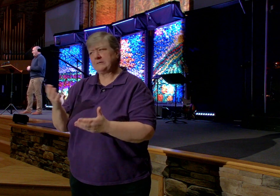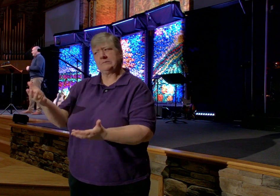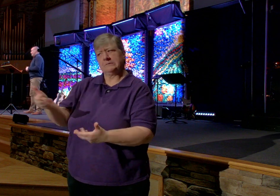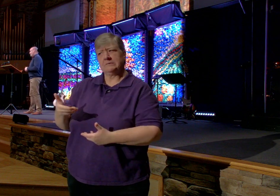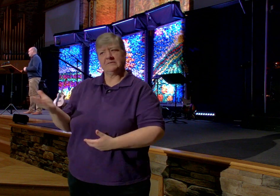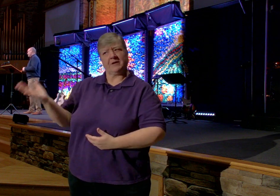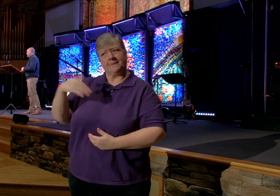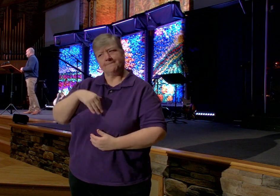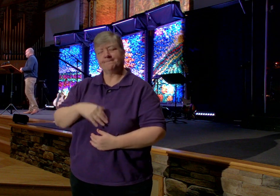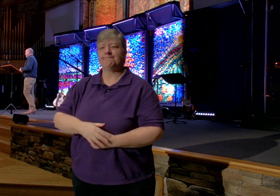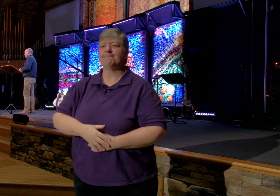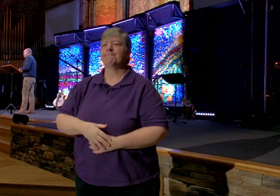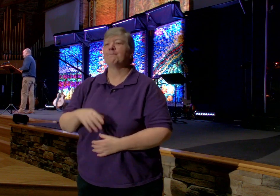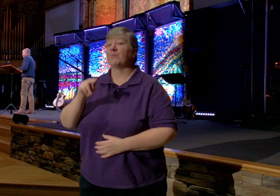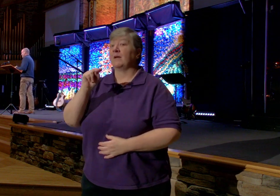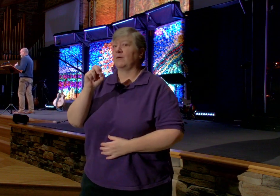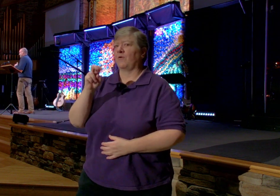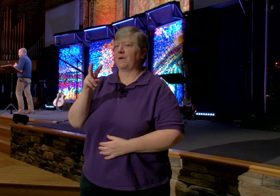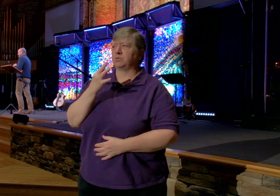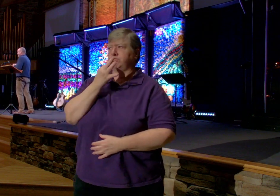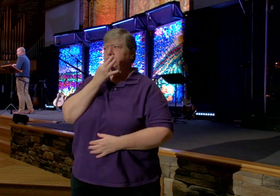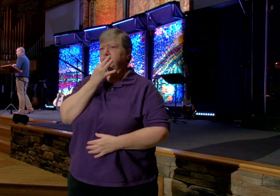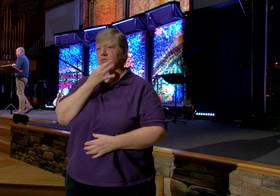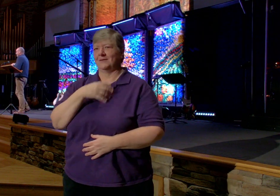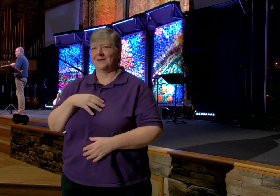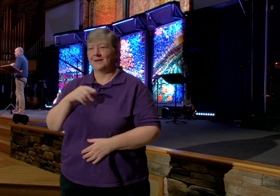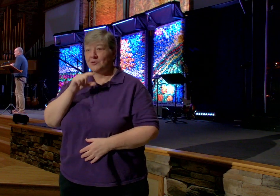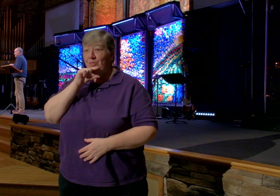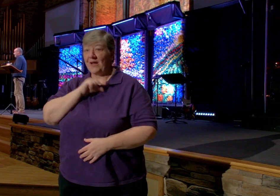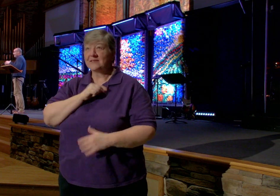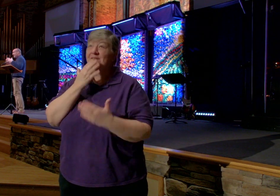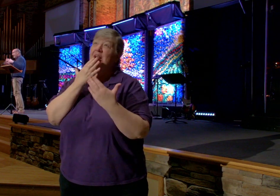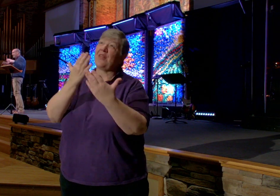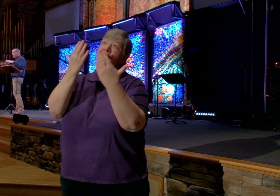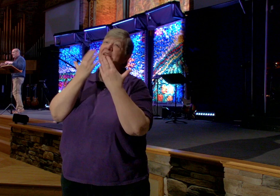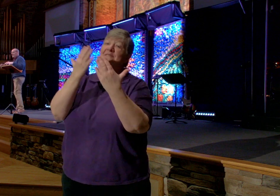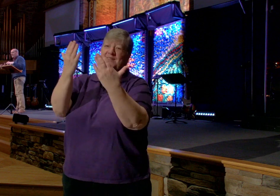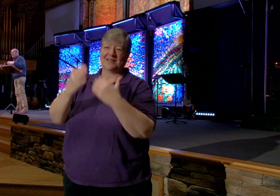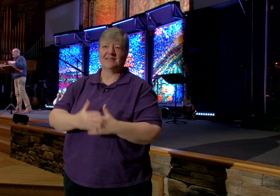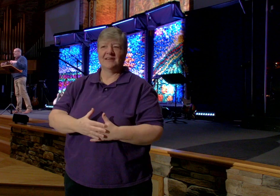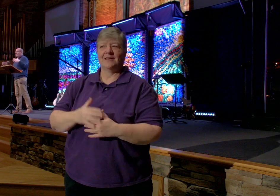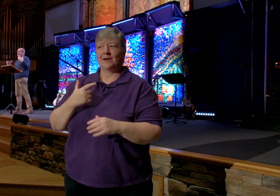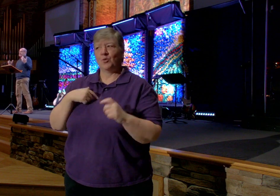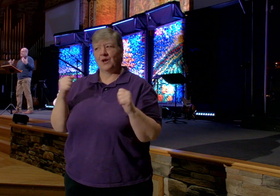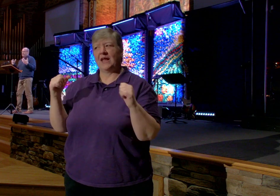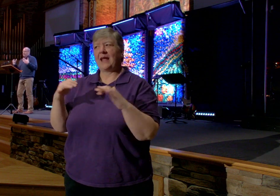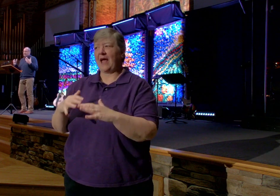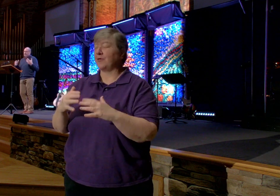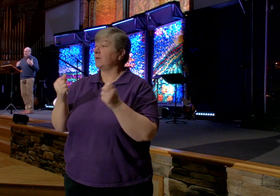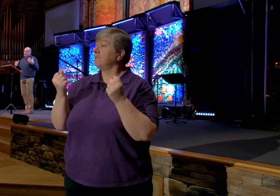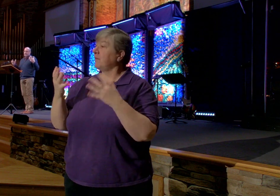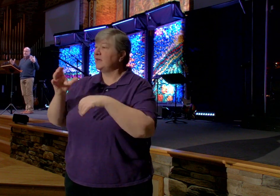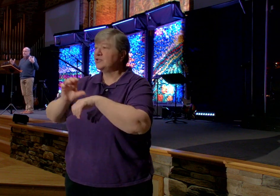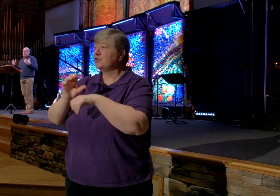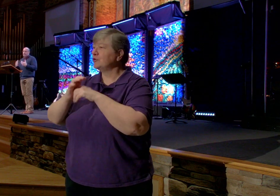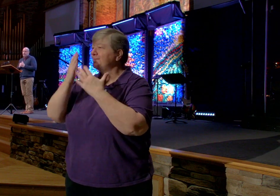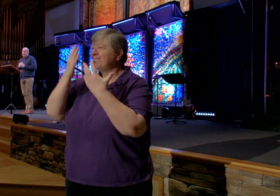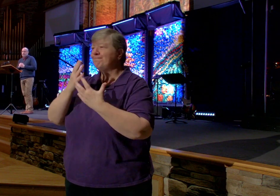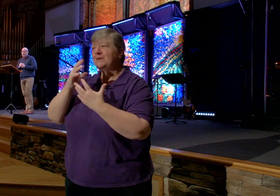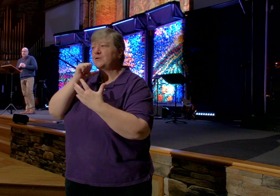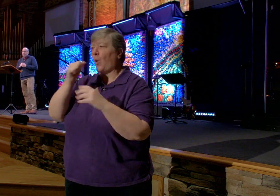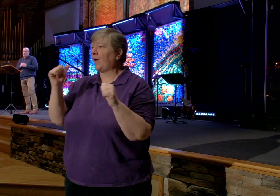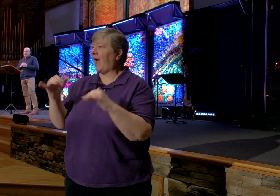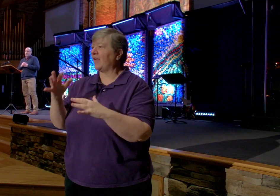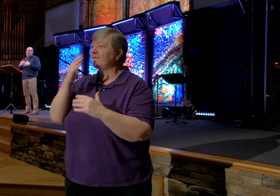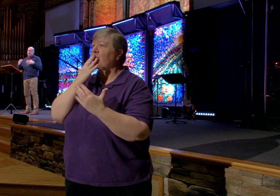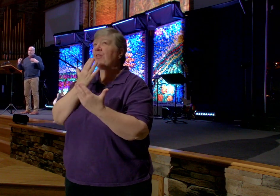that. And then also, November is just around the corner, so that means Thanksgiving is just around the corner, and we gather together. Many churches don't do this,